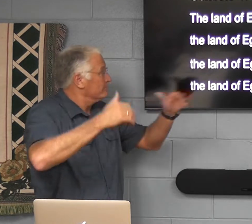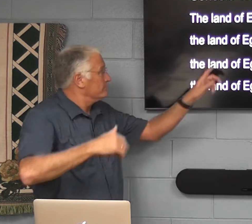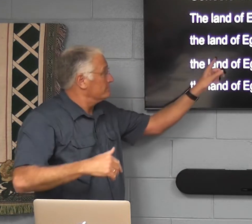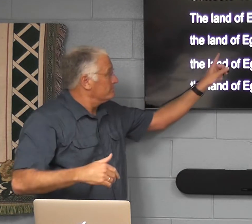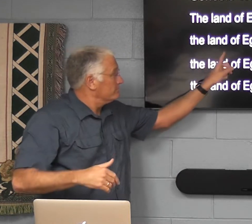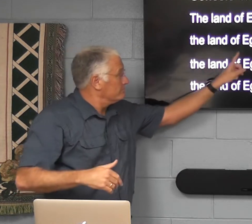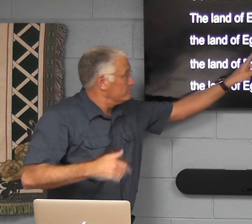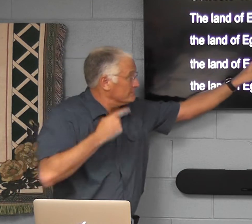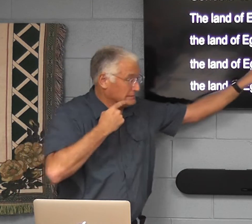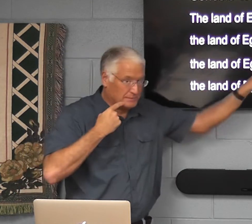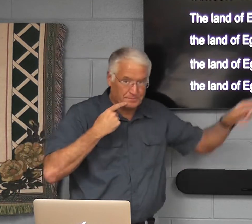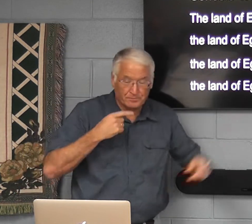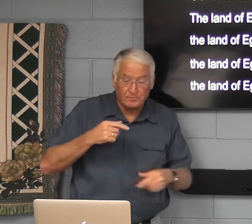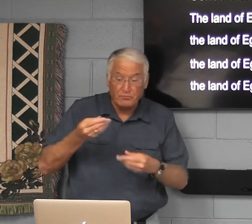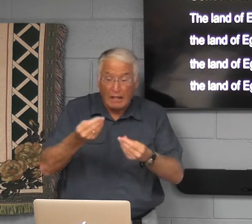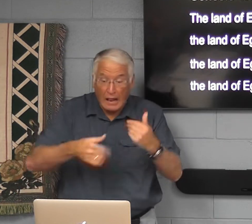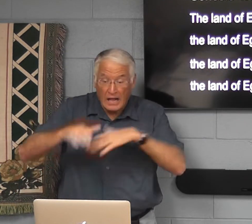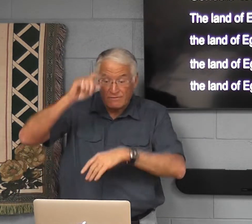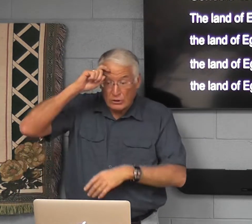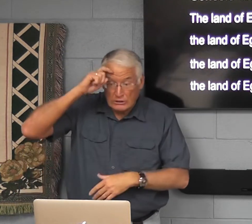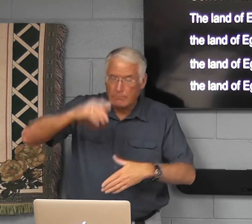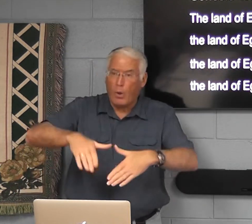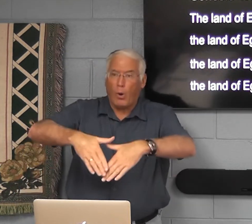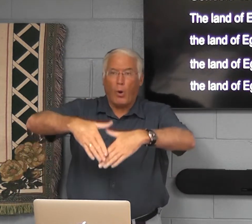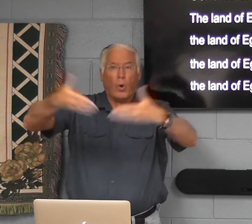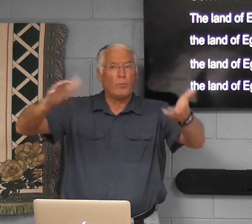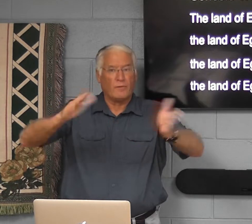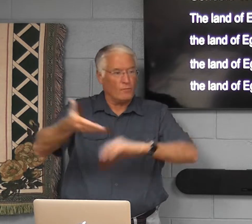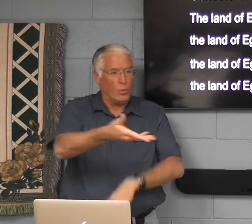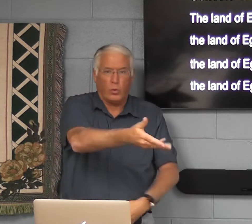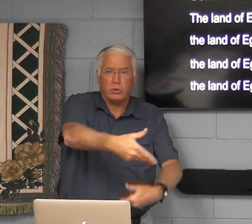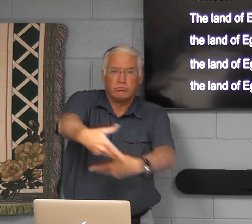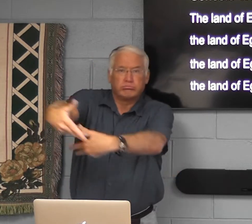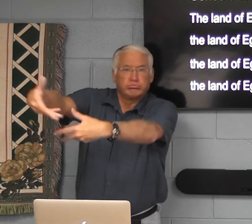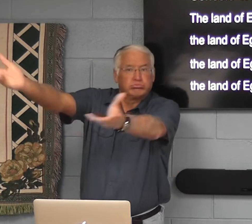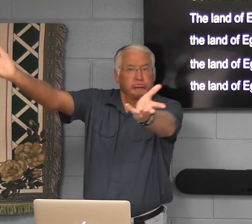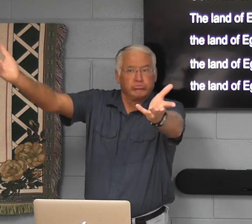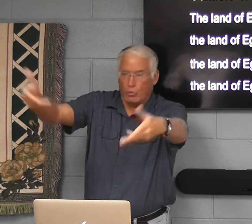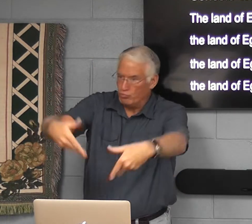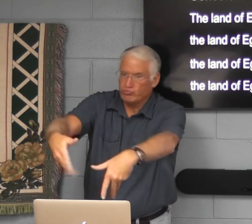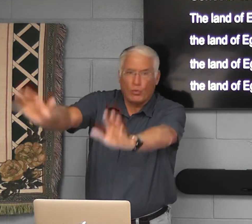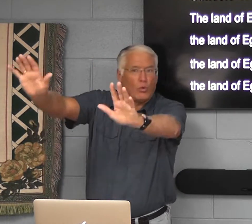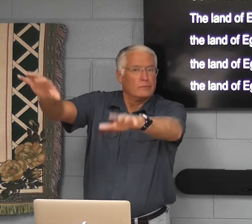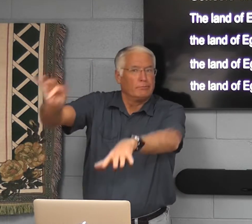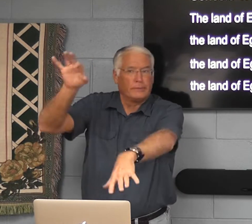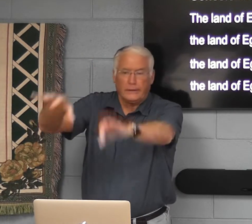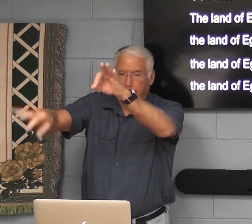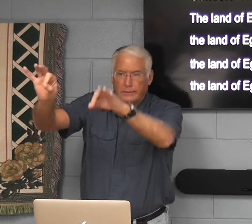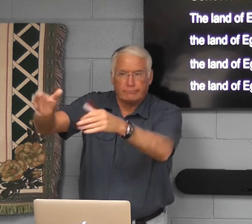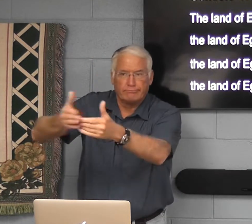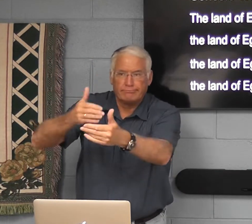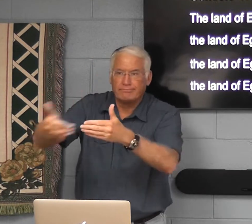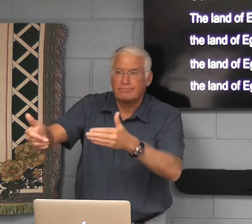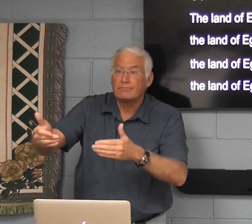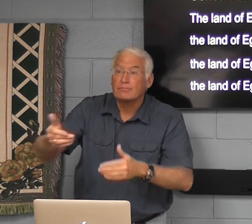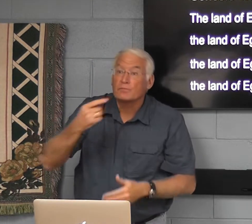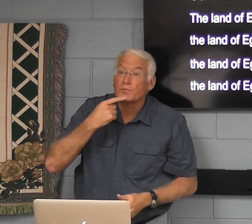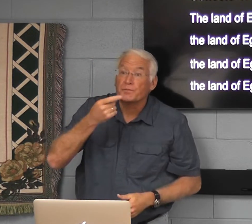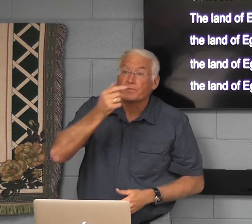The next translation says the land of Egypt is open before you. meaning go ahead and choose